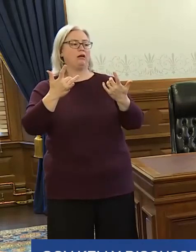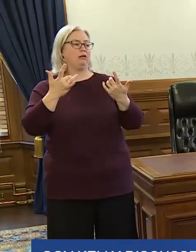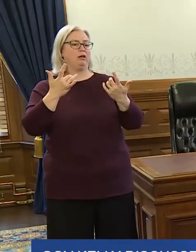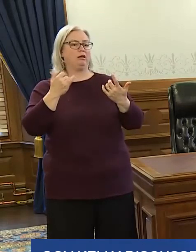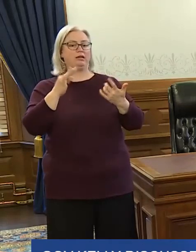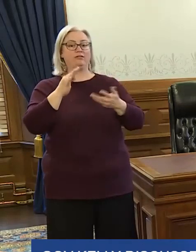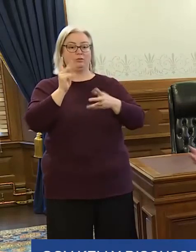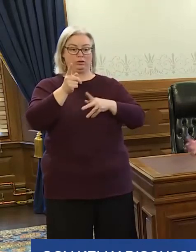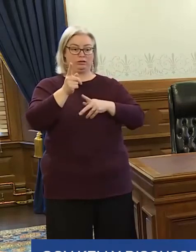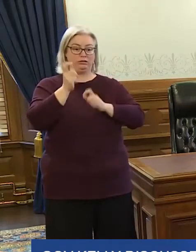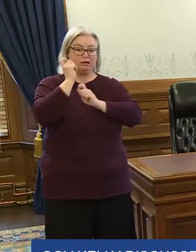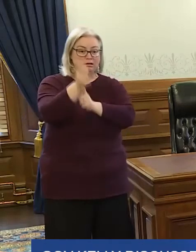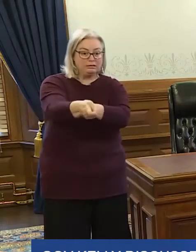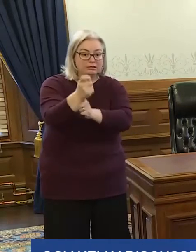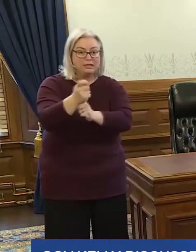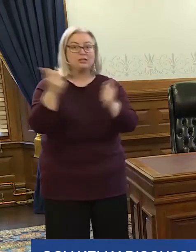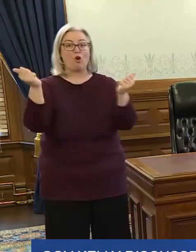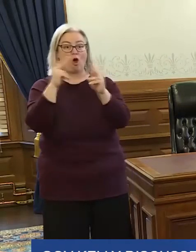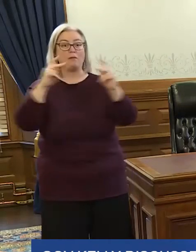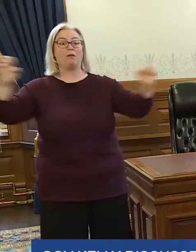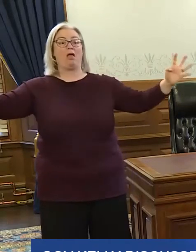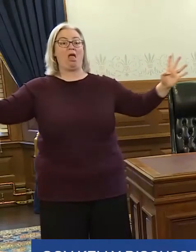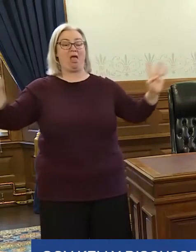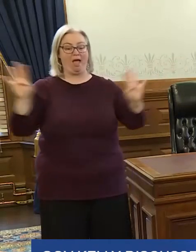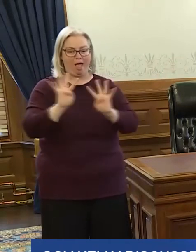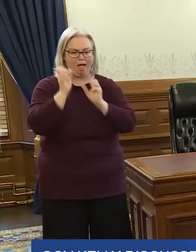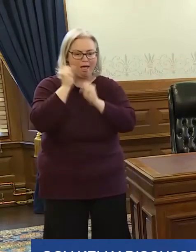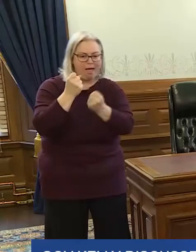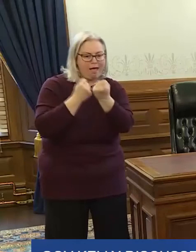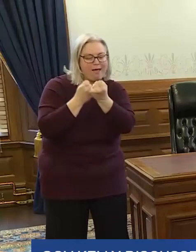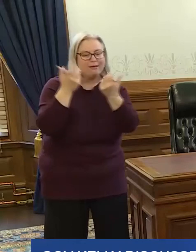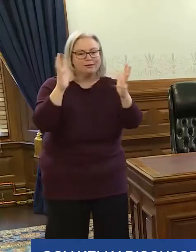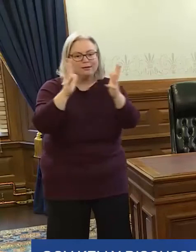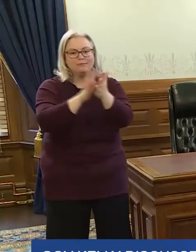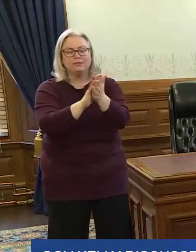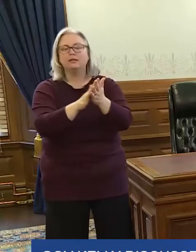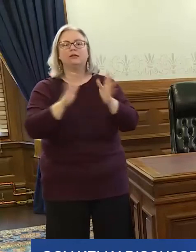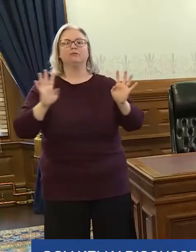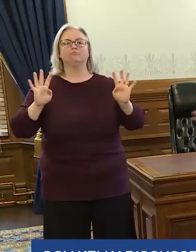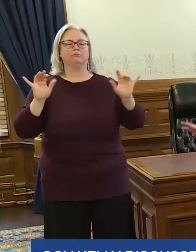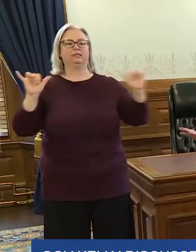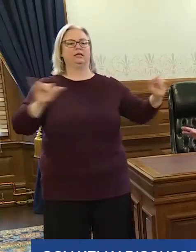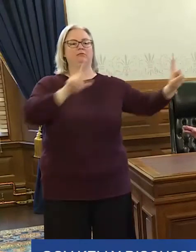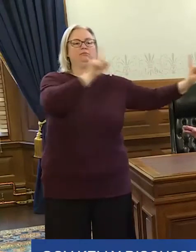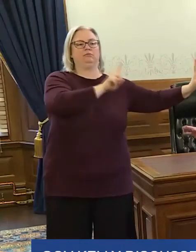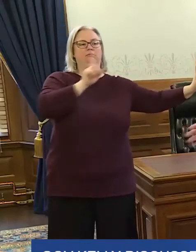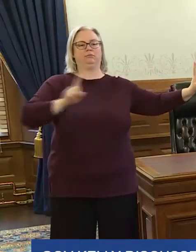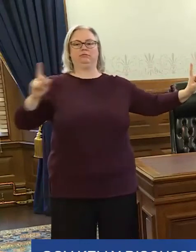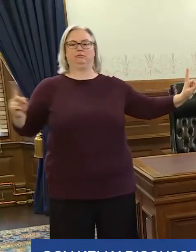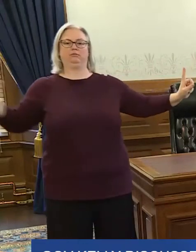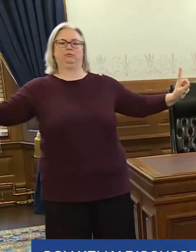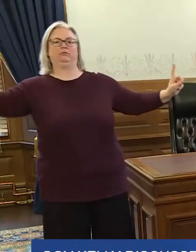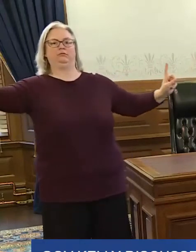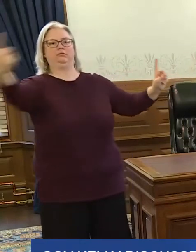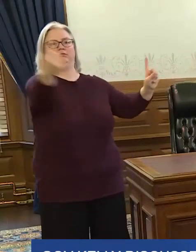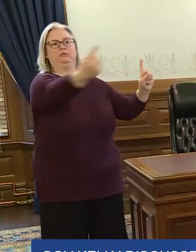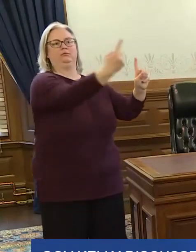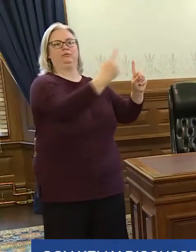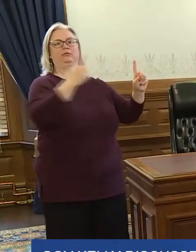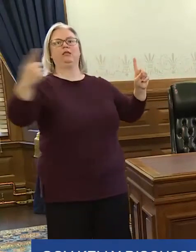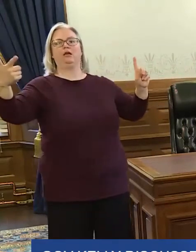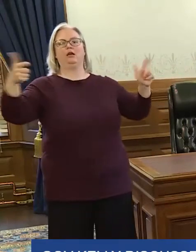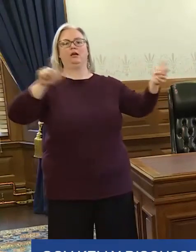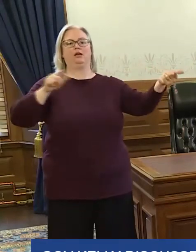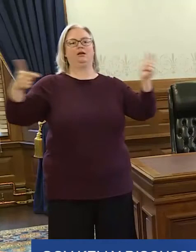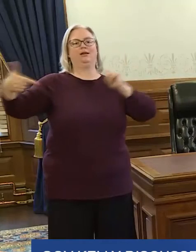somebody catches a fish, everybody flocks to that particular area. He said they're not doing that. They're keeping their distance, and they're taking turns going